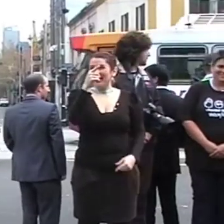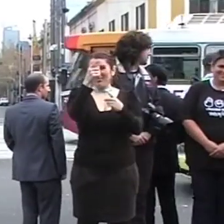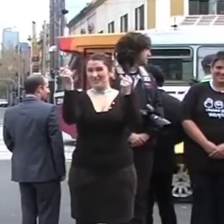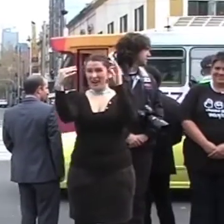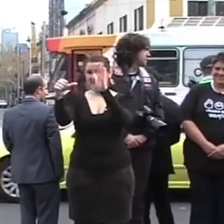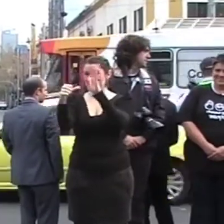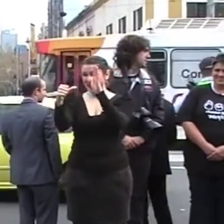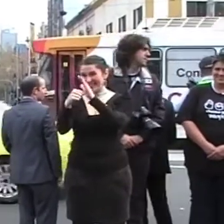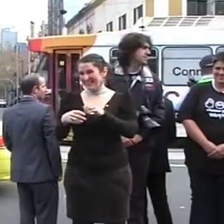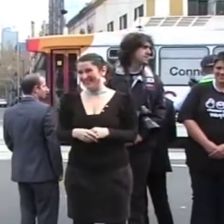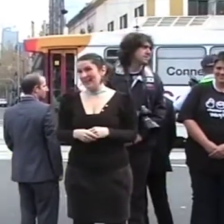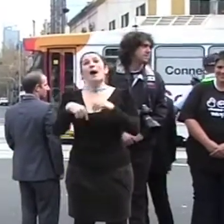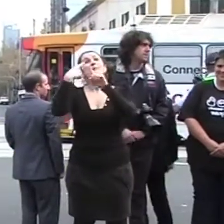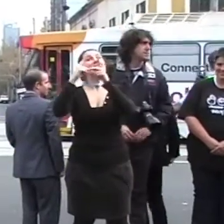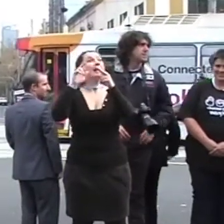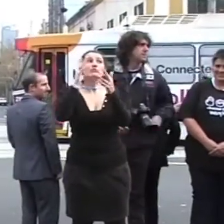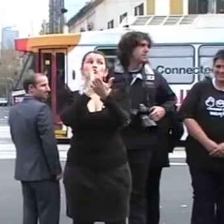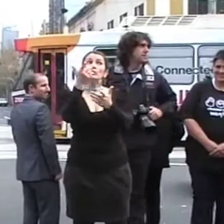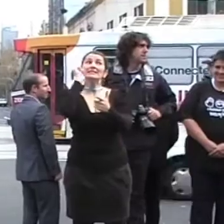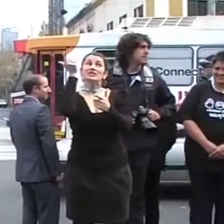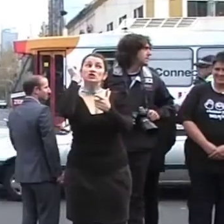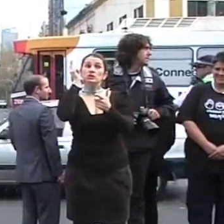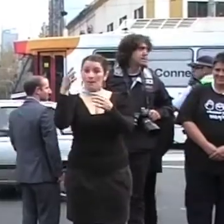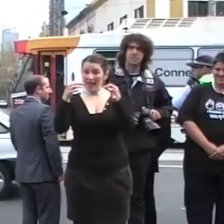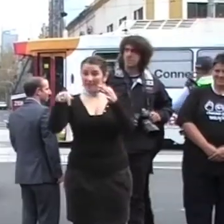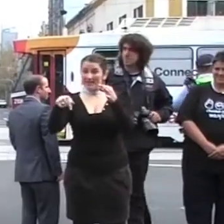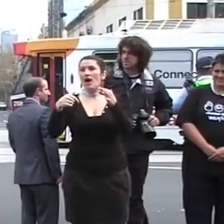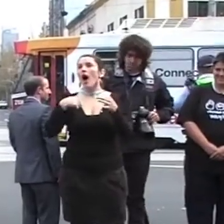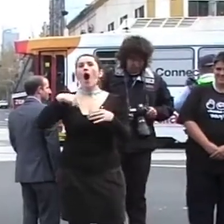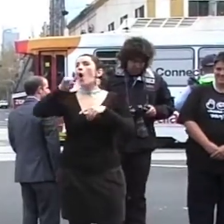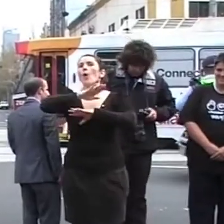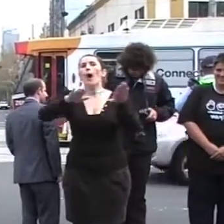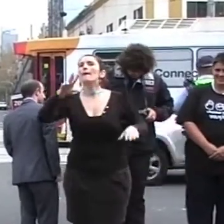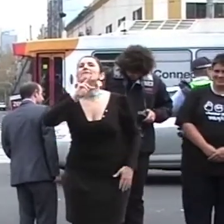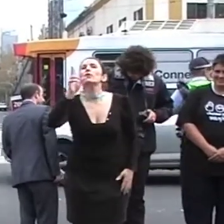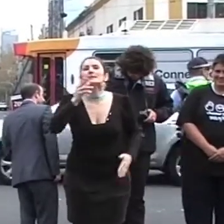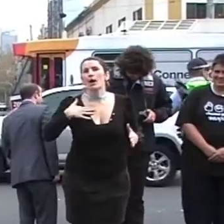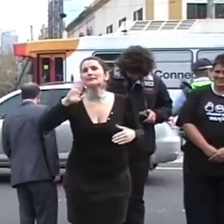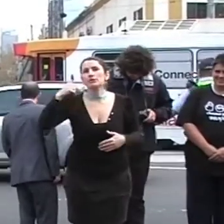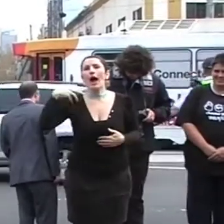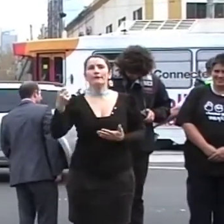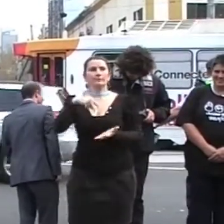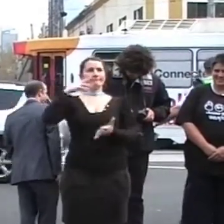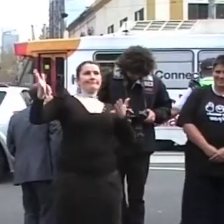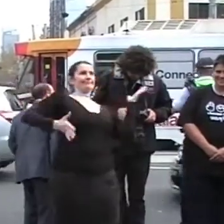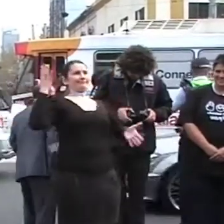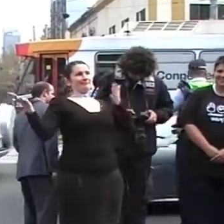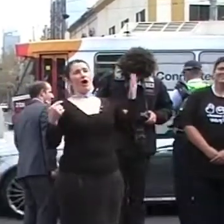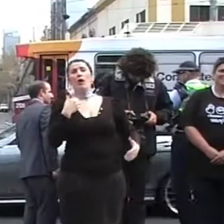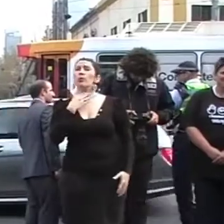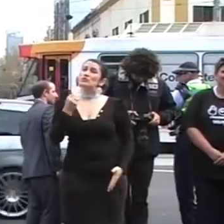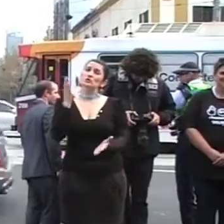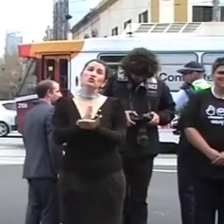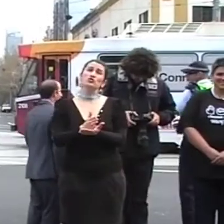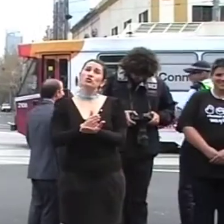I would be made to sign this entire speech. I just wish it were true, because the reality makes me